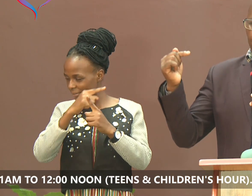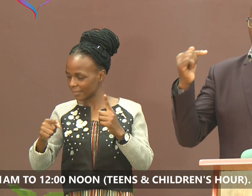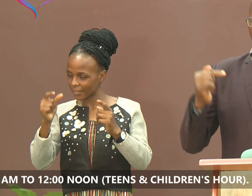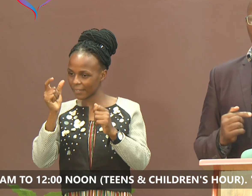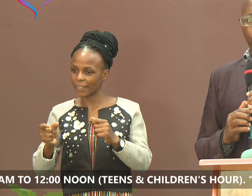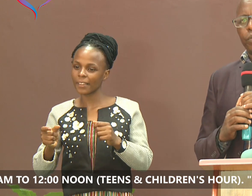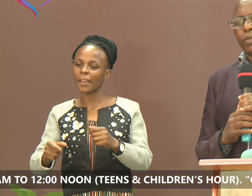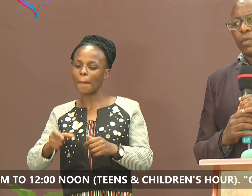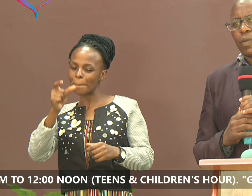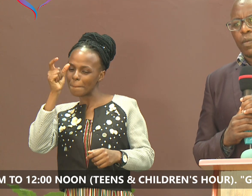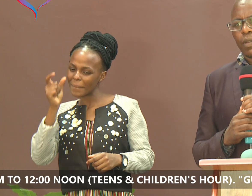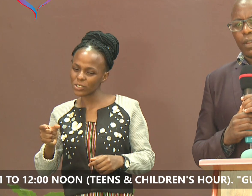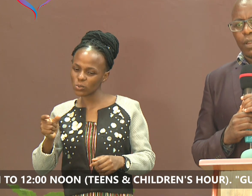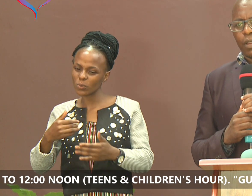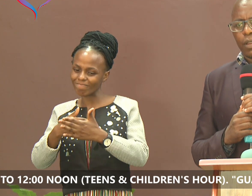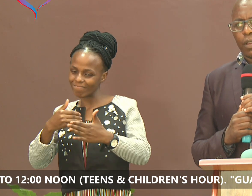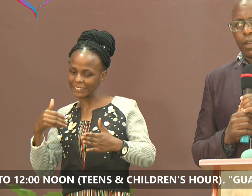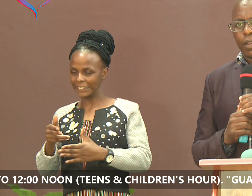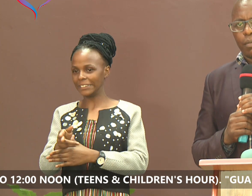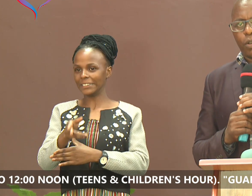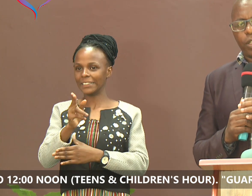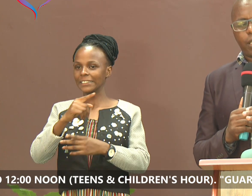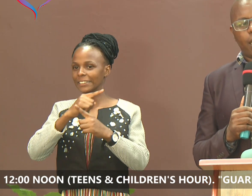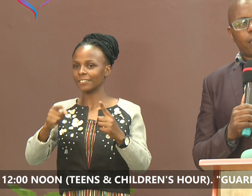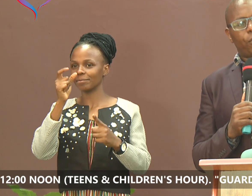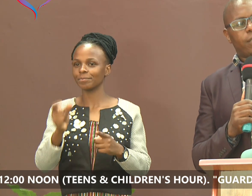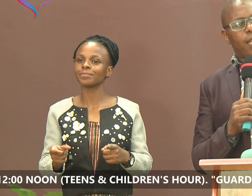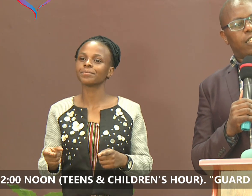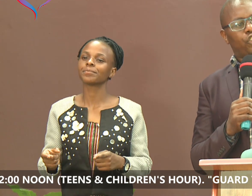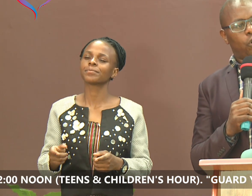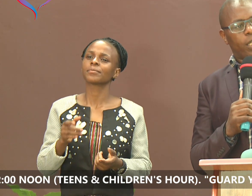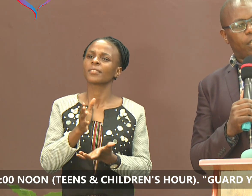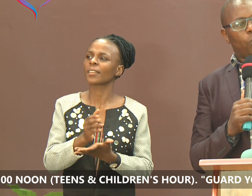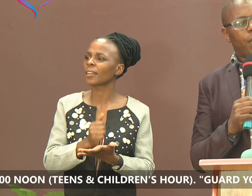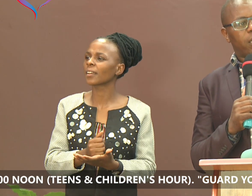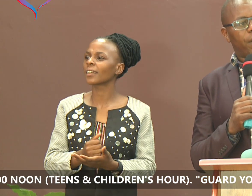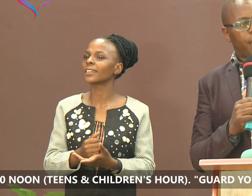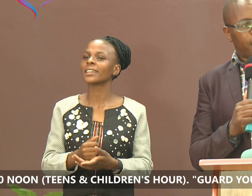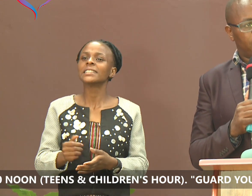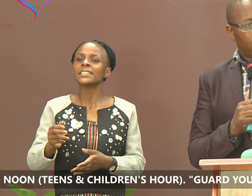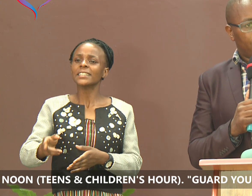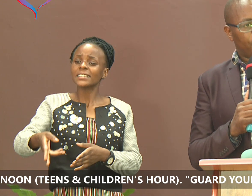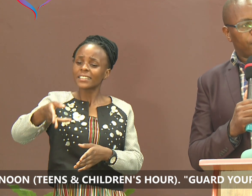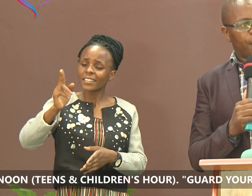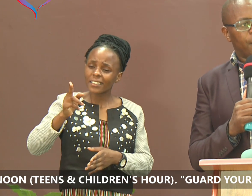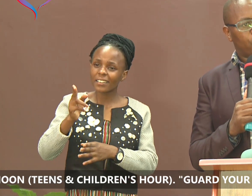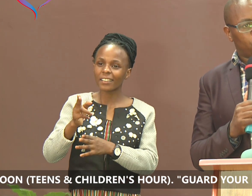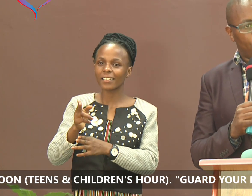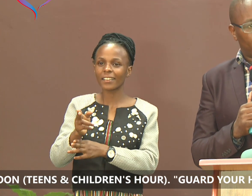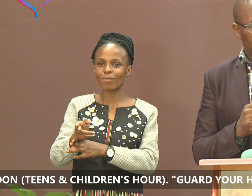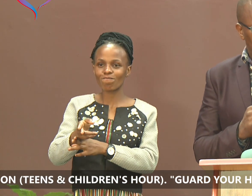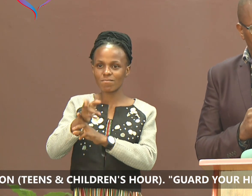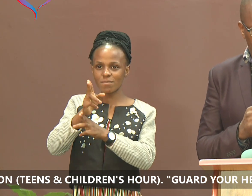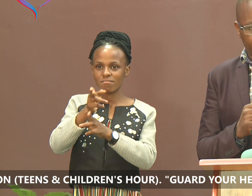are the one who kill people. Naye abantu abakwate mundu bebatta bannaabwe. Because guns are always there in stores and no one has ever died in a